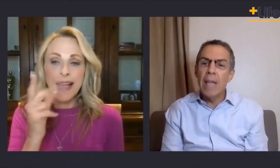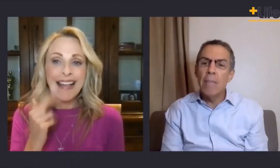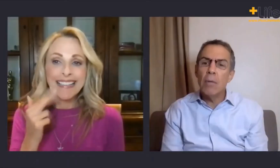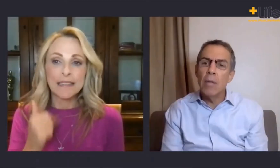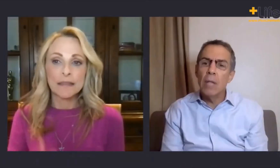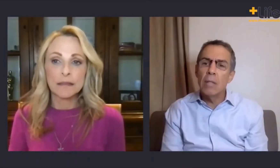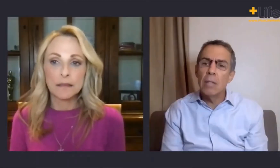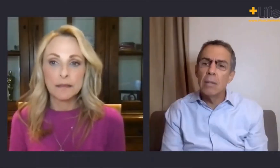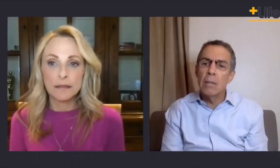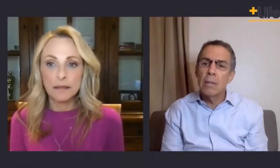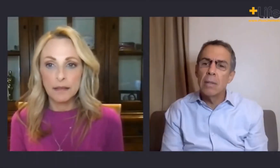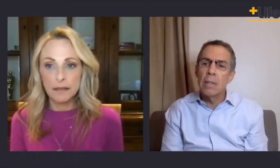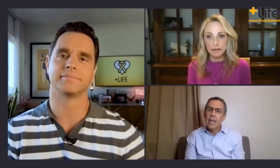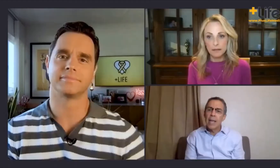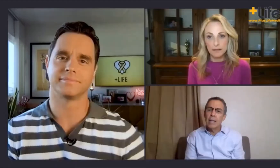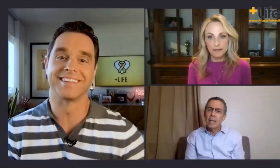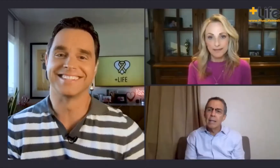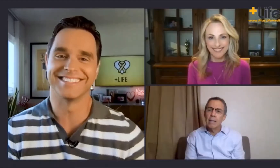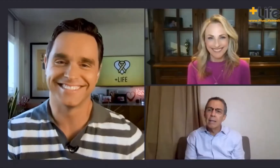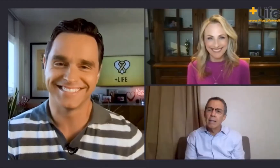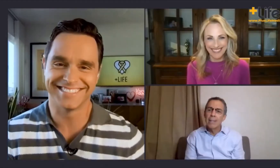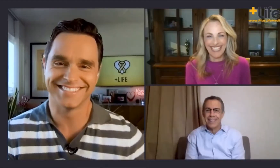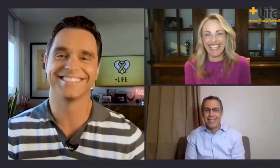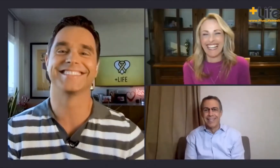I eat milk duds. Candy.